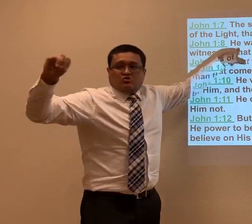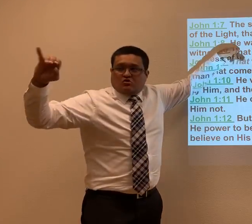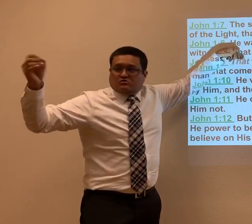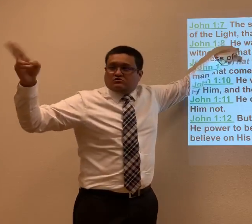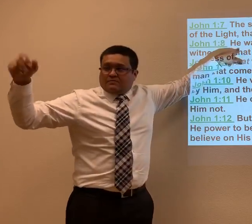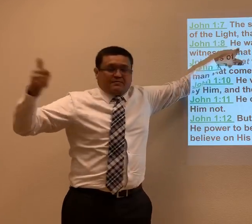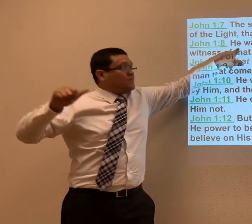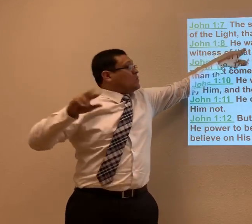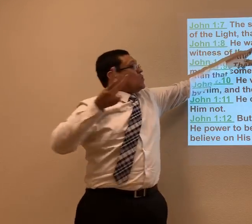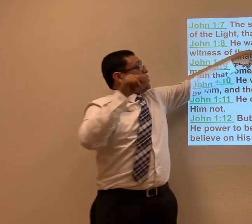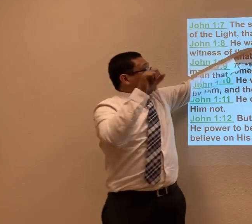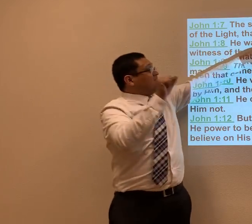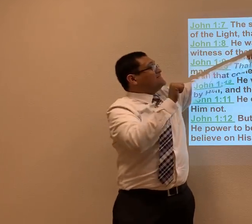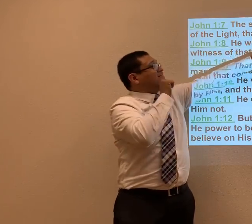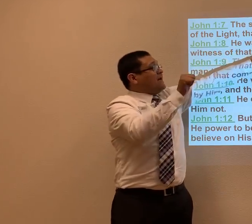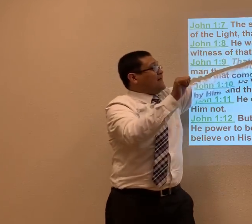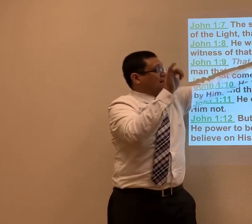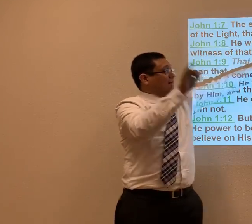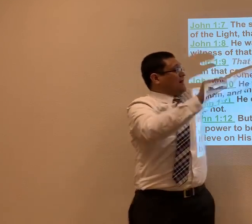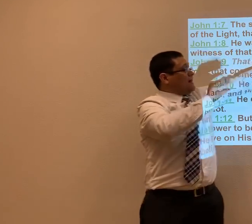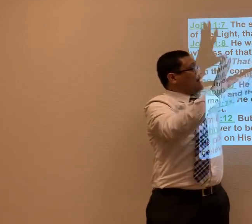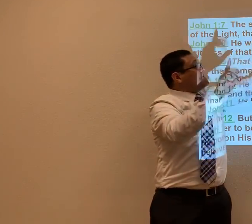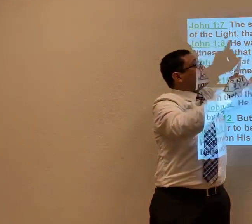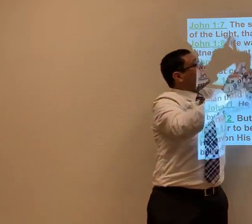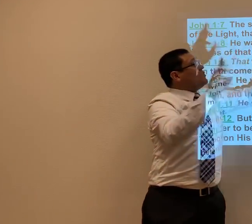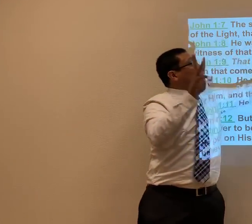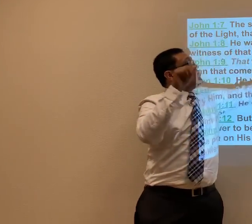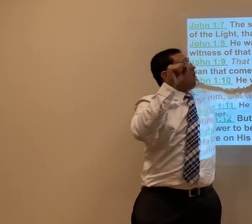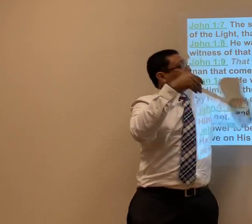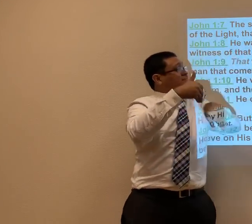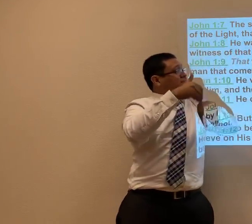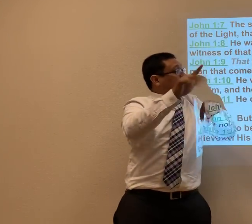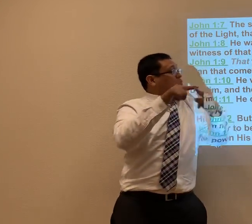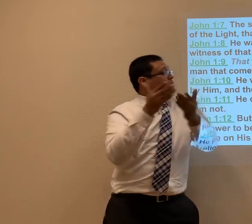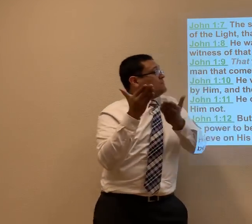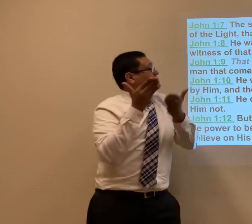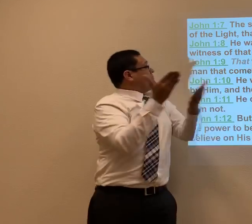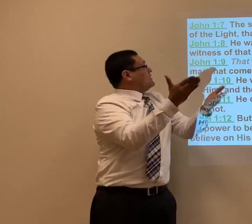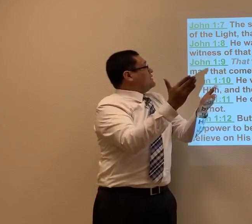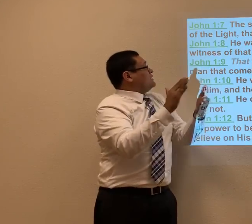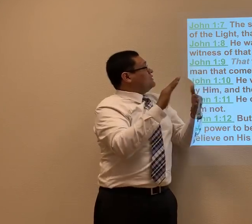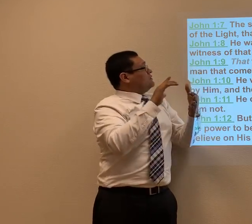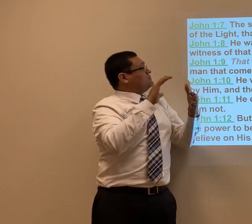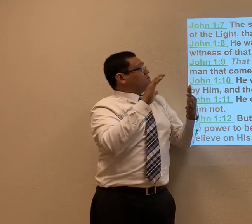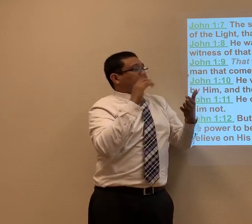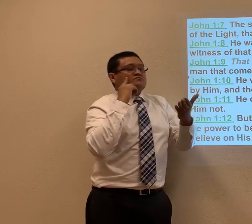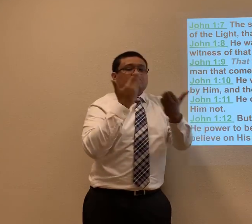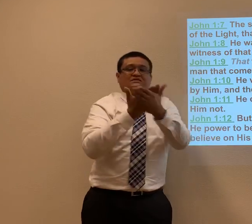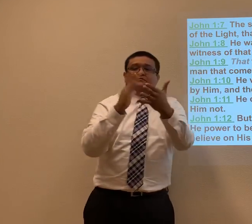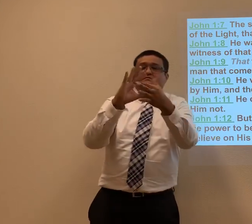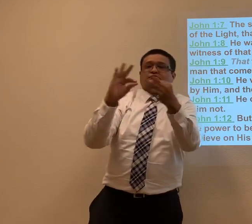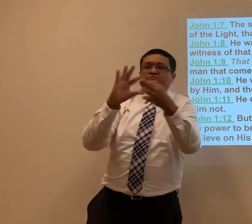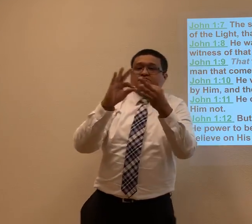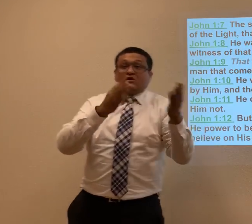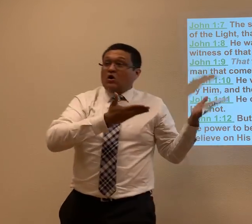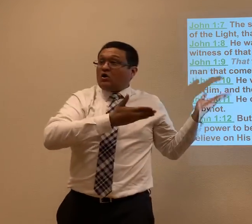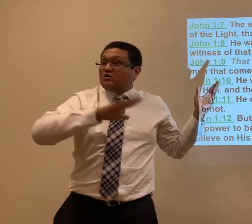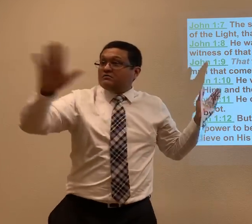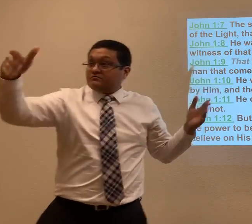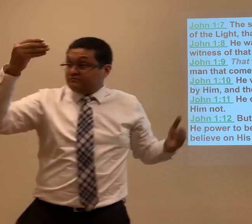that light. So John says he was not the light, but he was sent to bear witness of that light. So he's